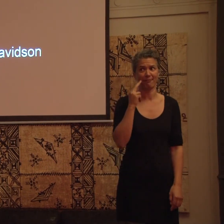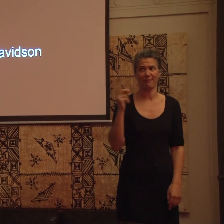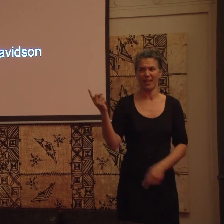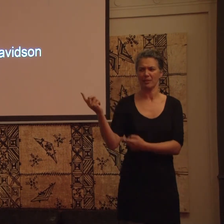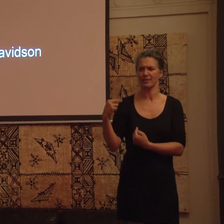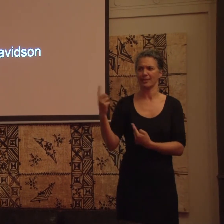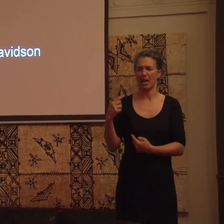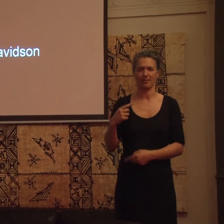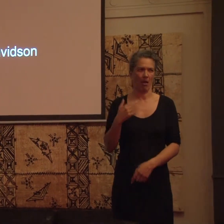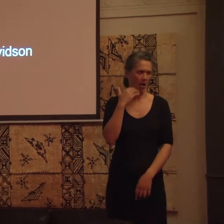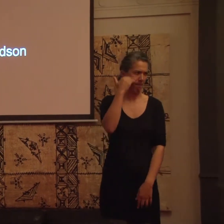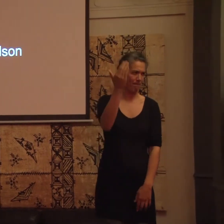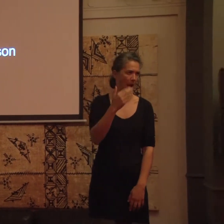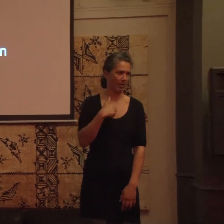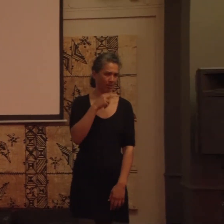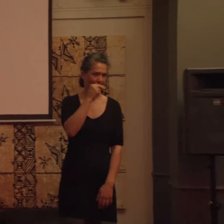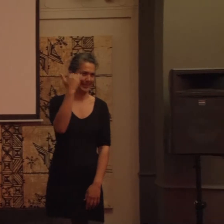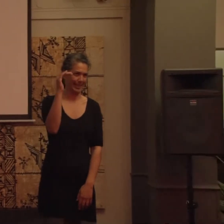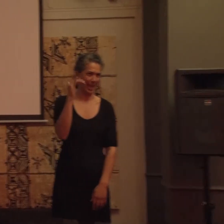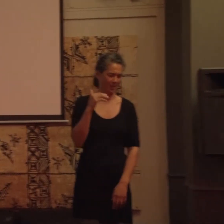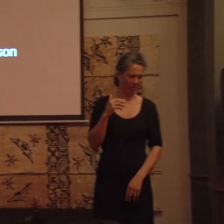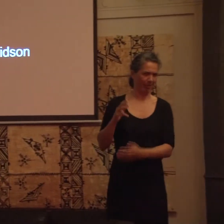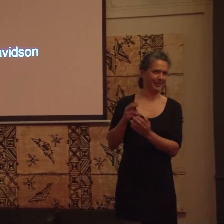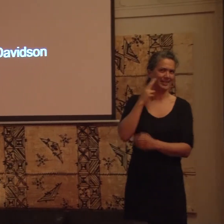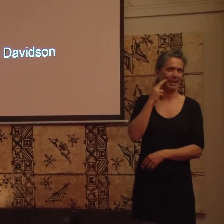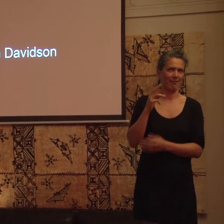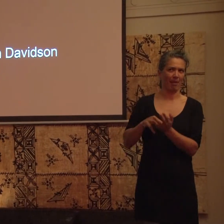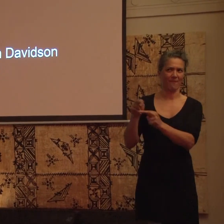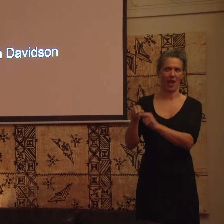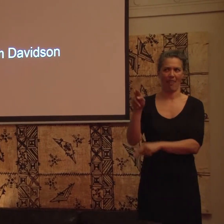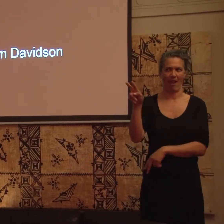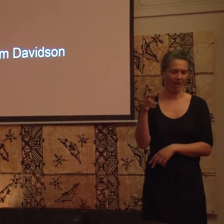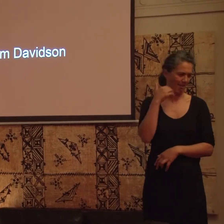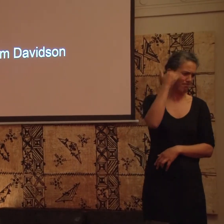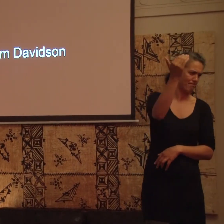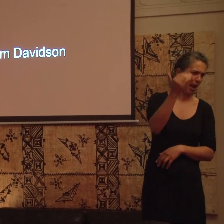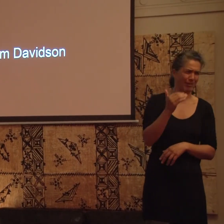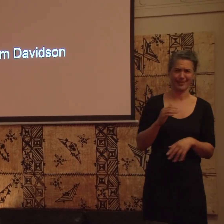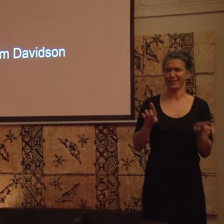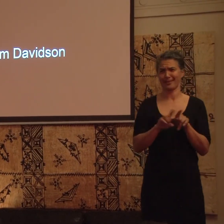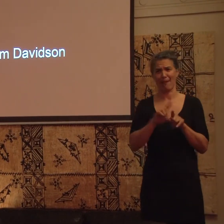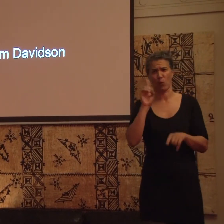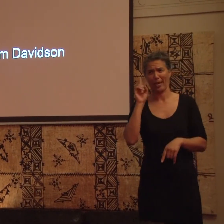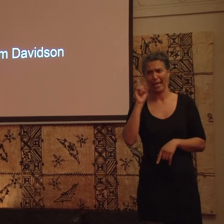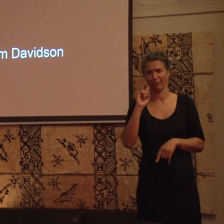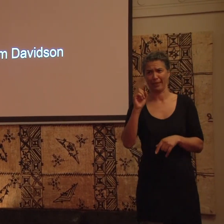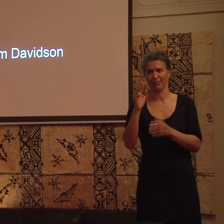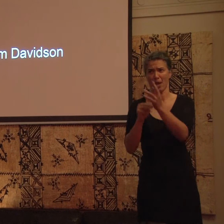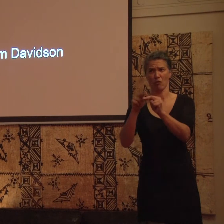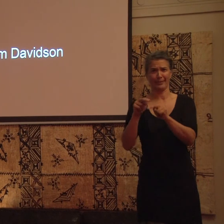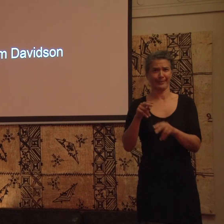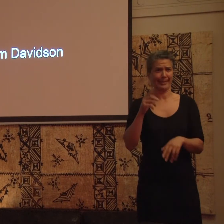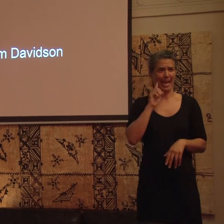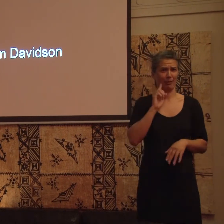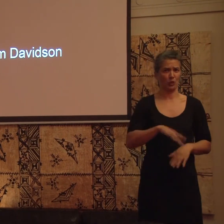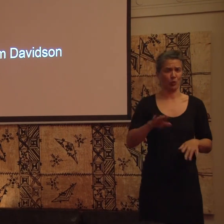have a deaf parent, you can imagine. Because teenagers are embarrassed of the hearing parents, let alone a deaf parent. Now, a second-year teacher at Whangarei